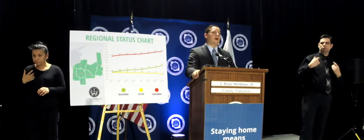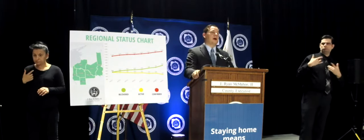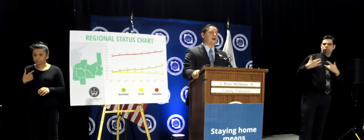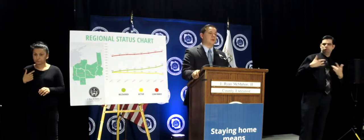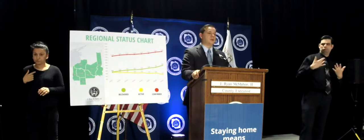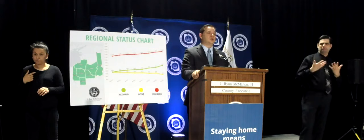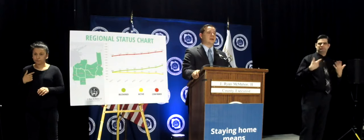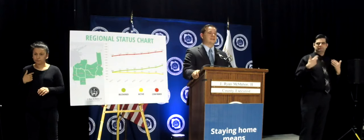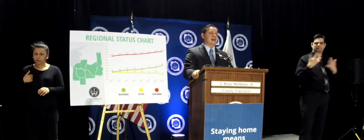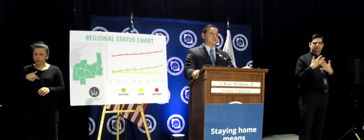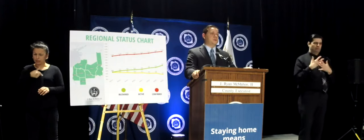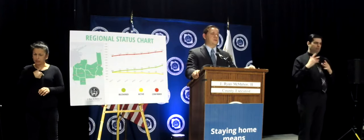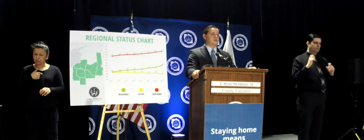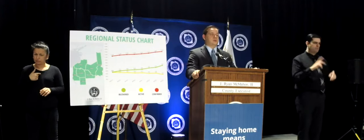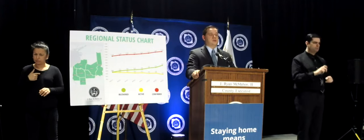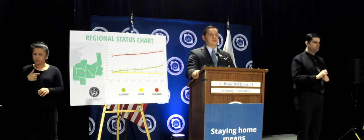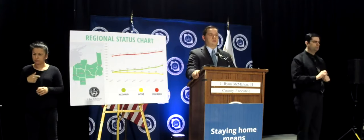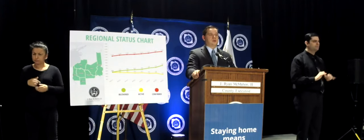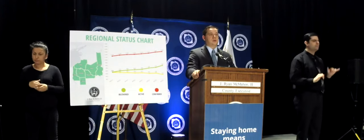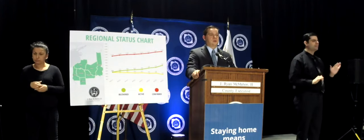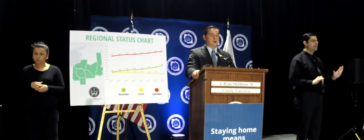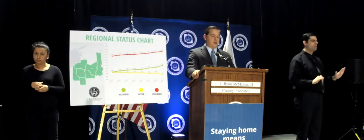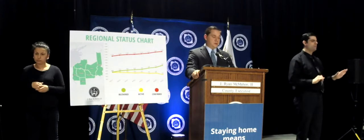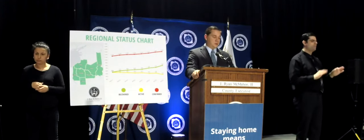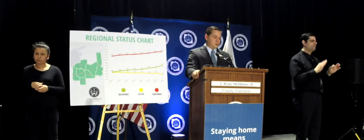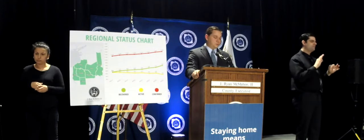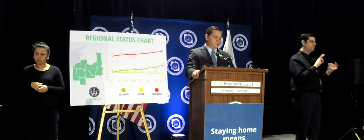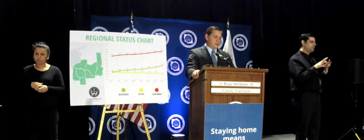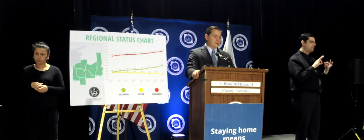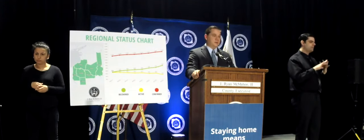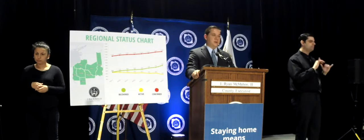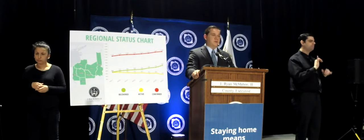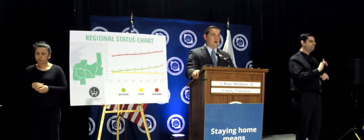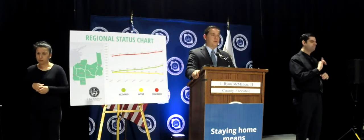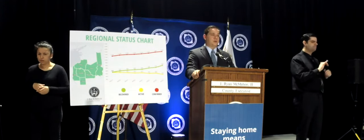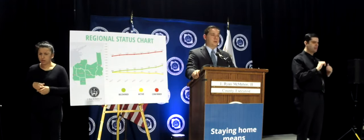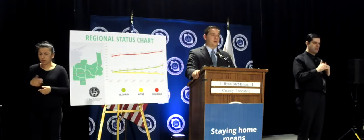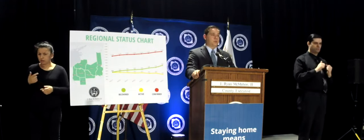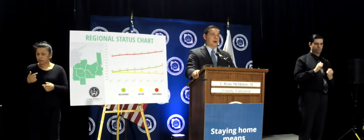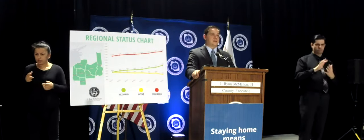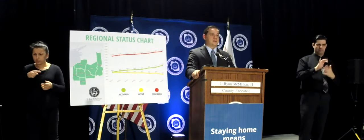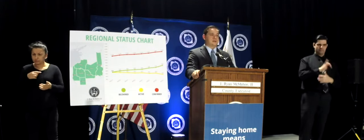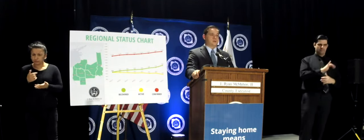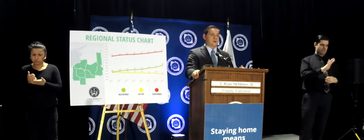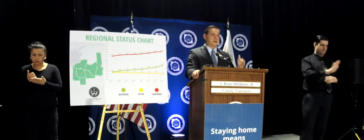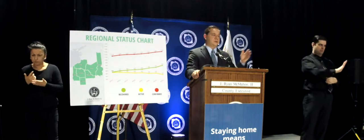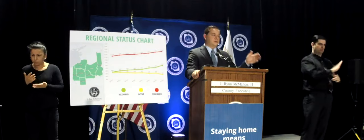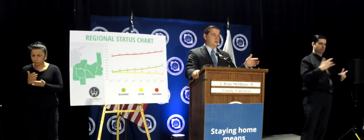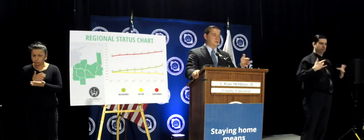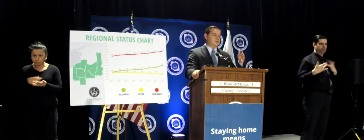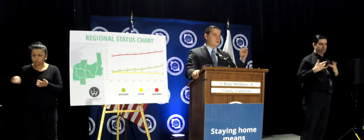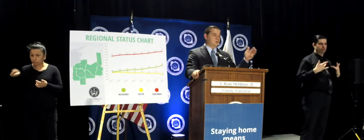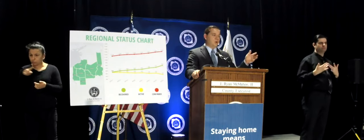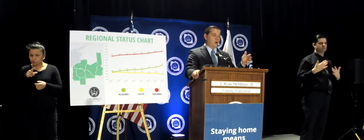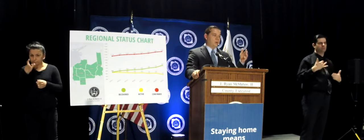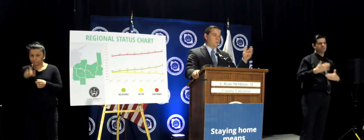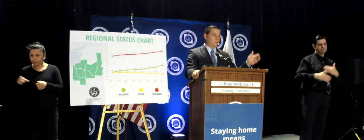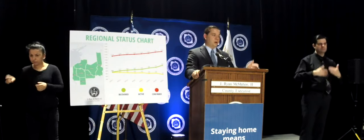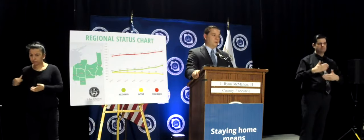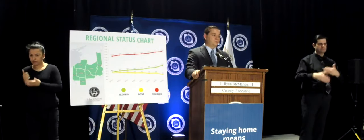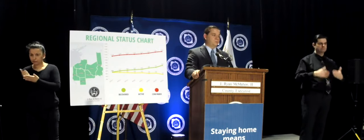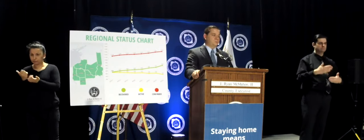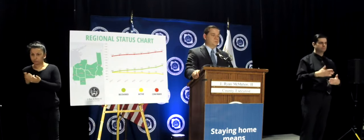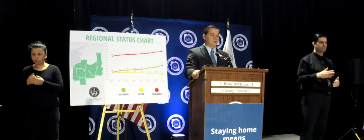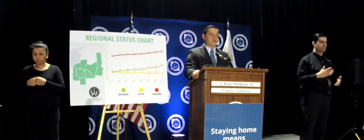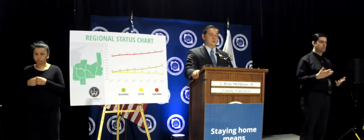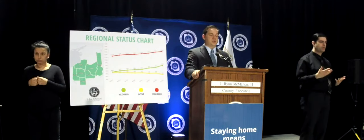think about how to address that specific concern. So that's going to be an evolving process as we're in this new norm